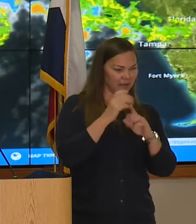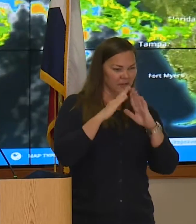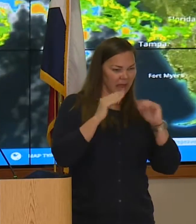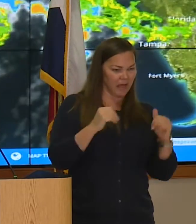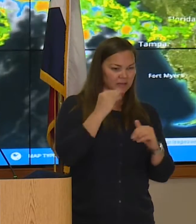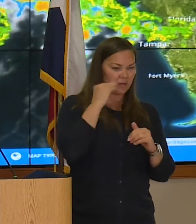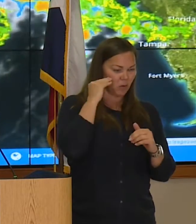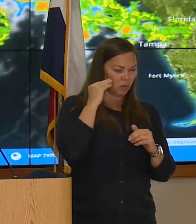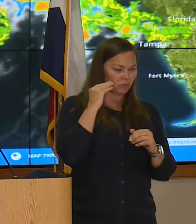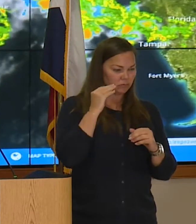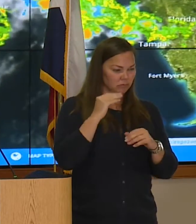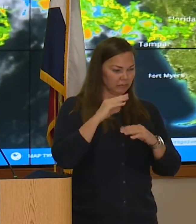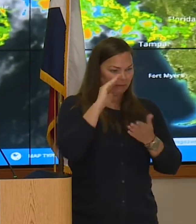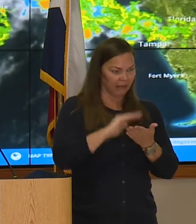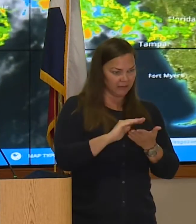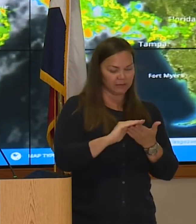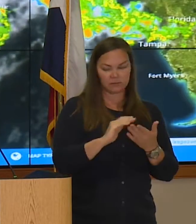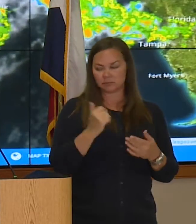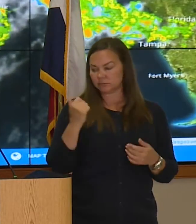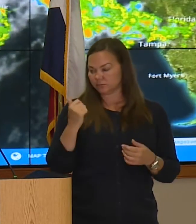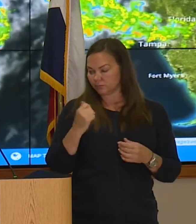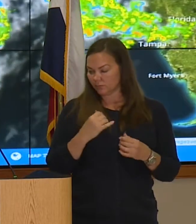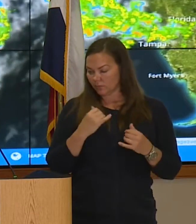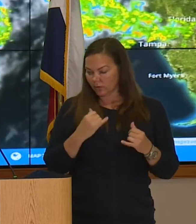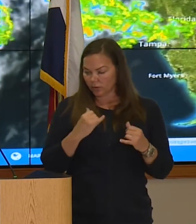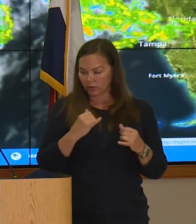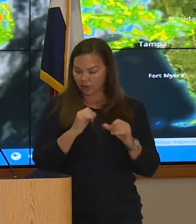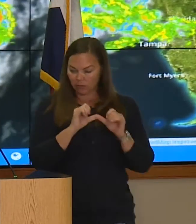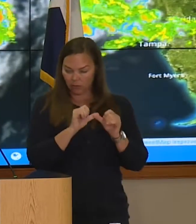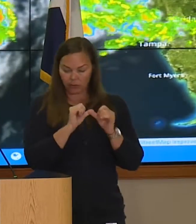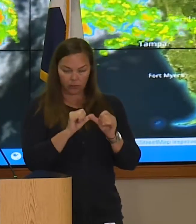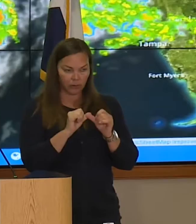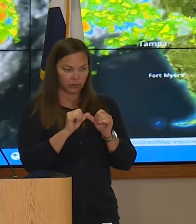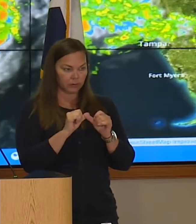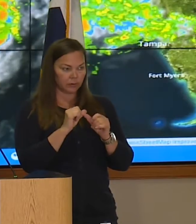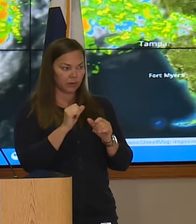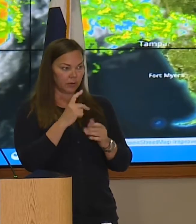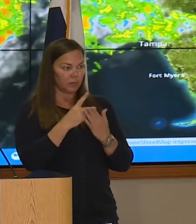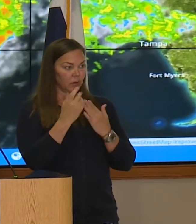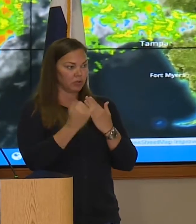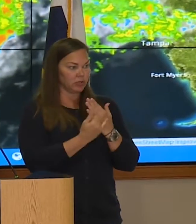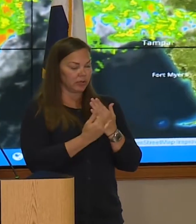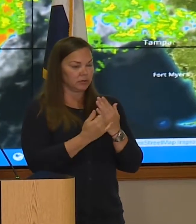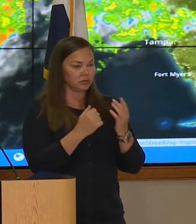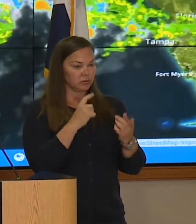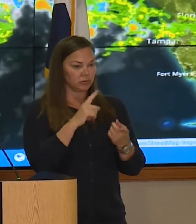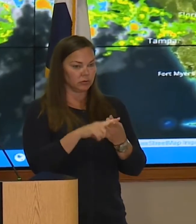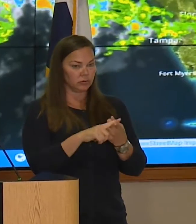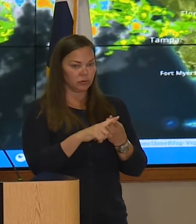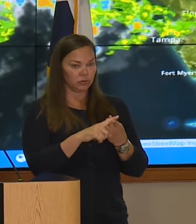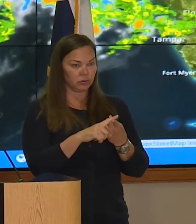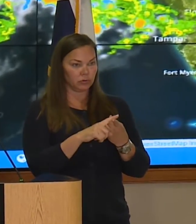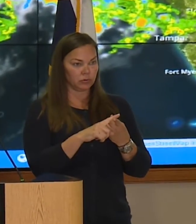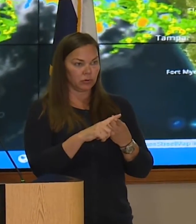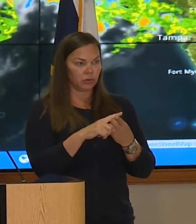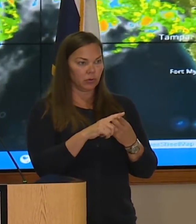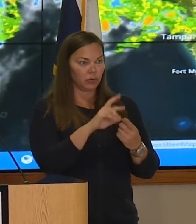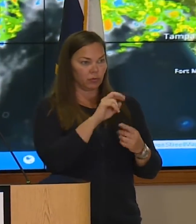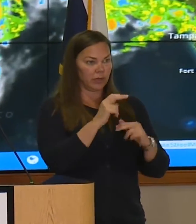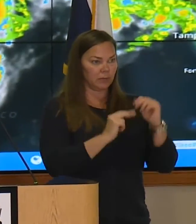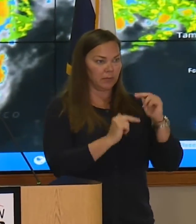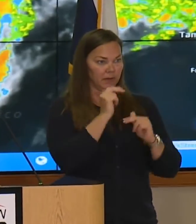So I can speak to that. We have a currently ongoing project to reconstruct